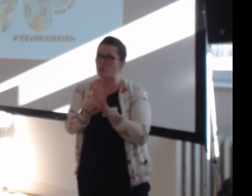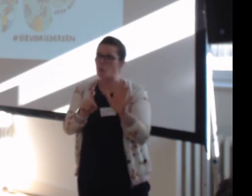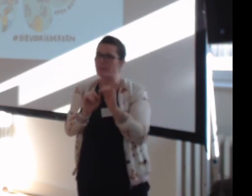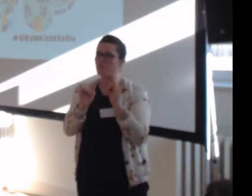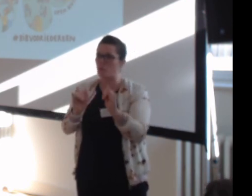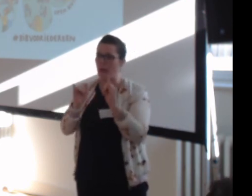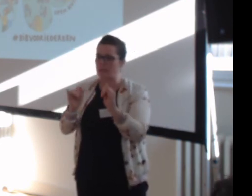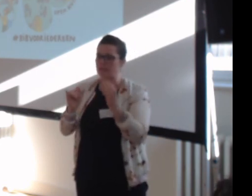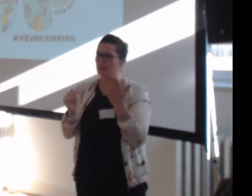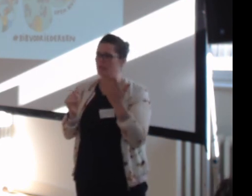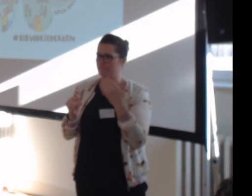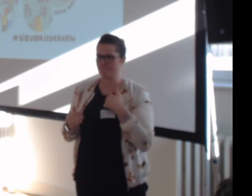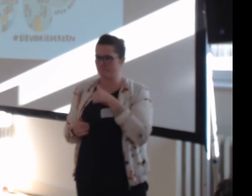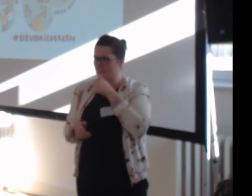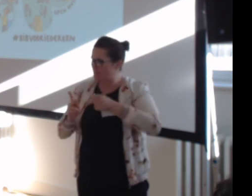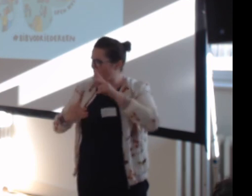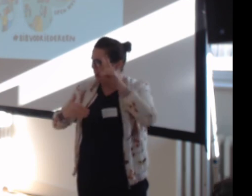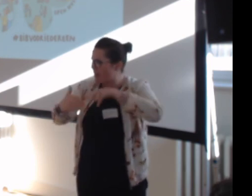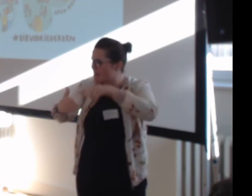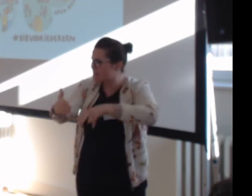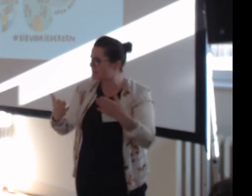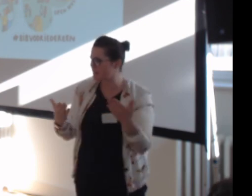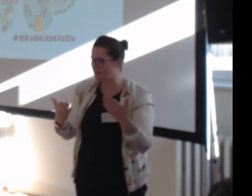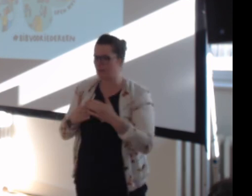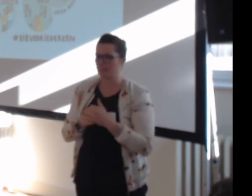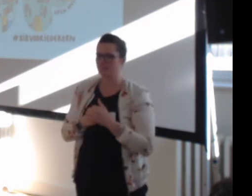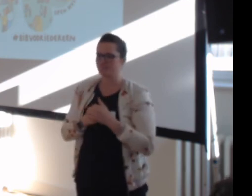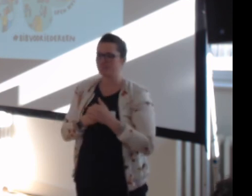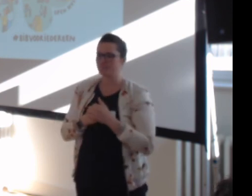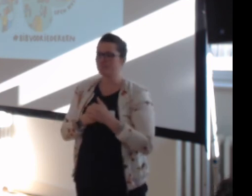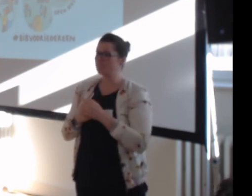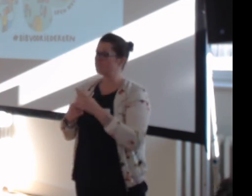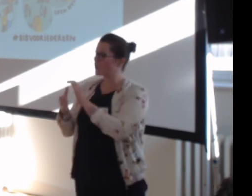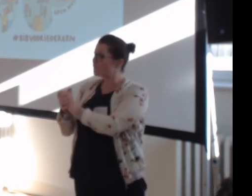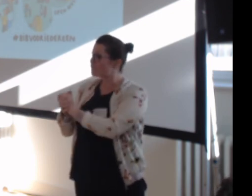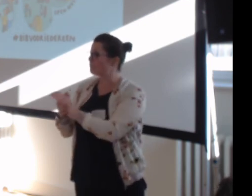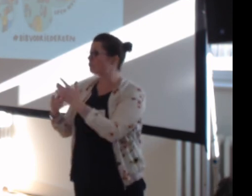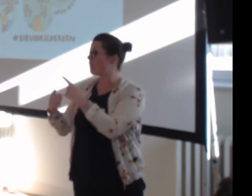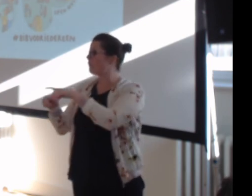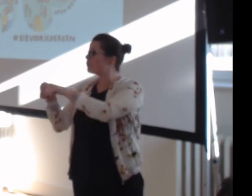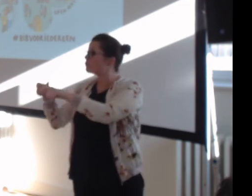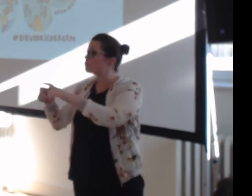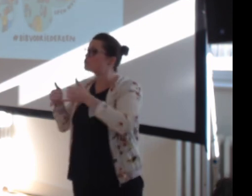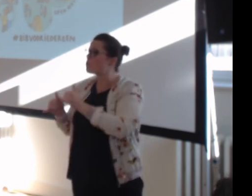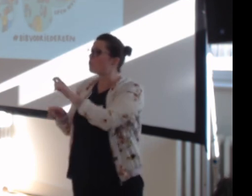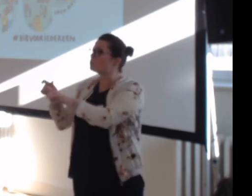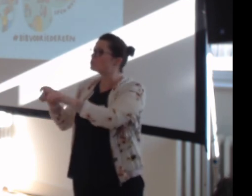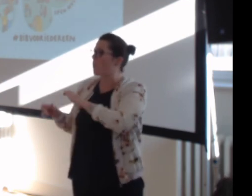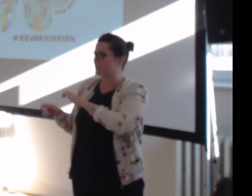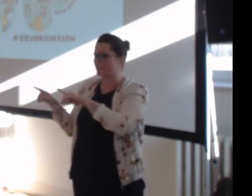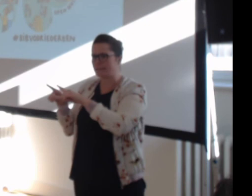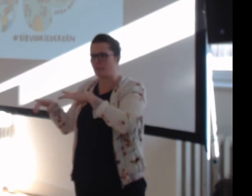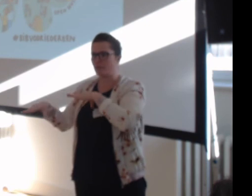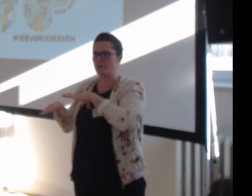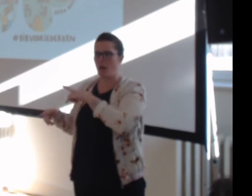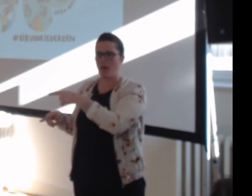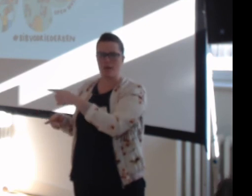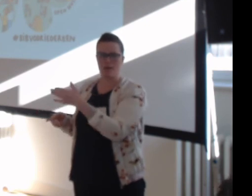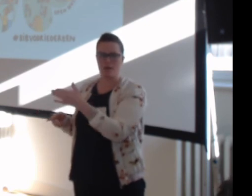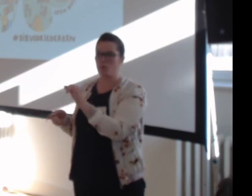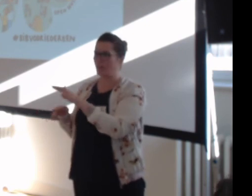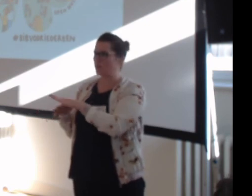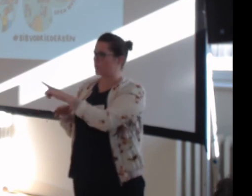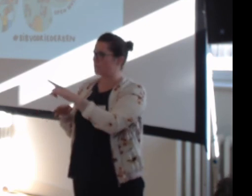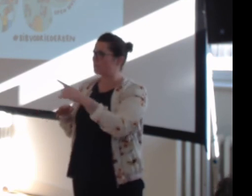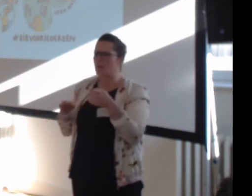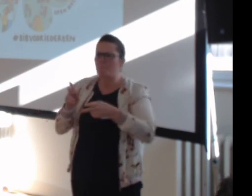and I notice I don't read this anymore. I hear the same story from friends and from mostly younger colleagues. We search immediately for